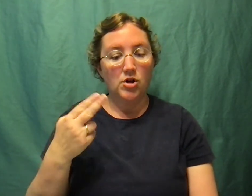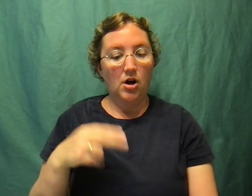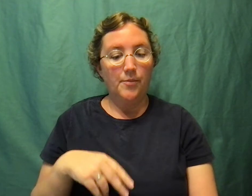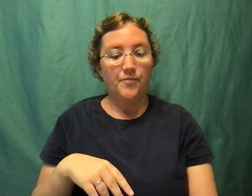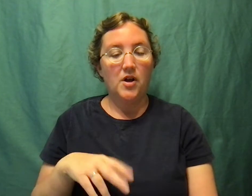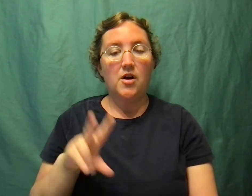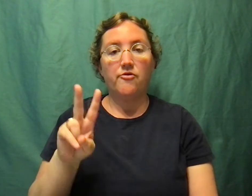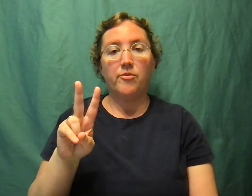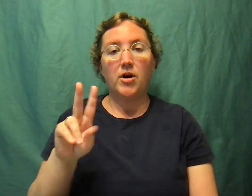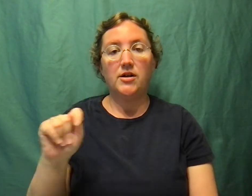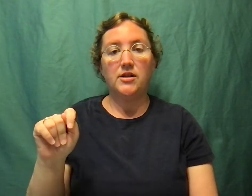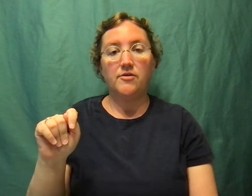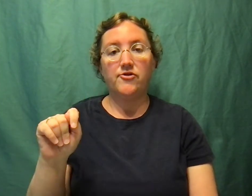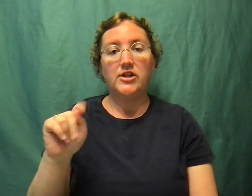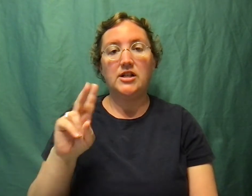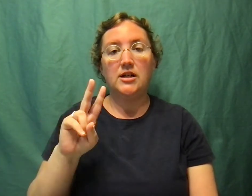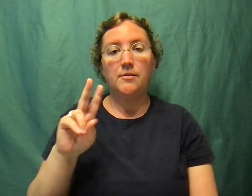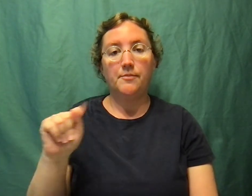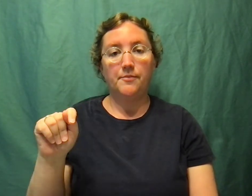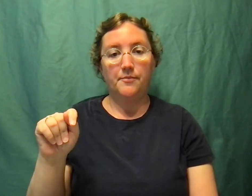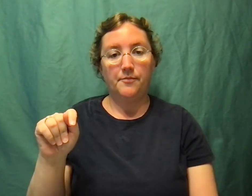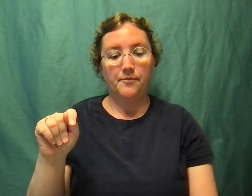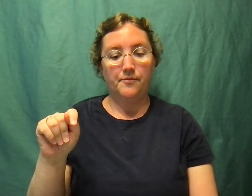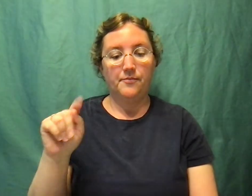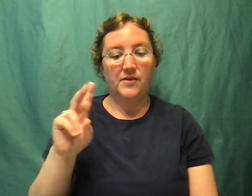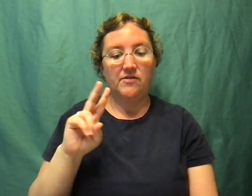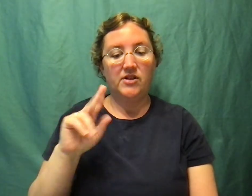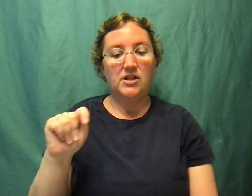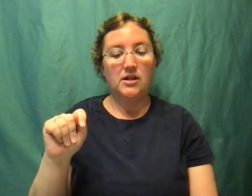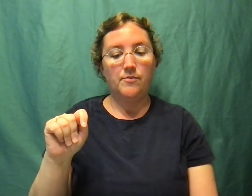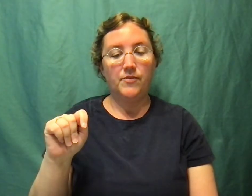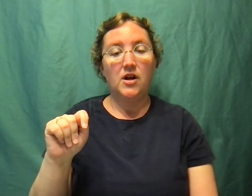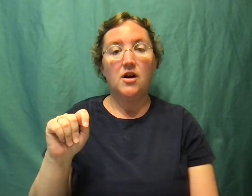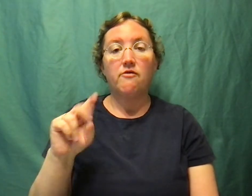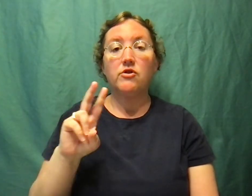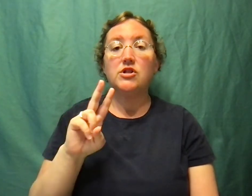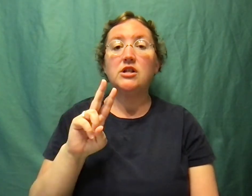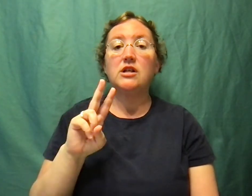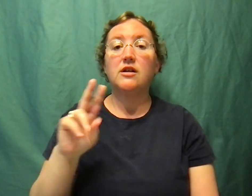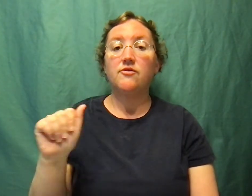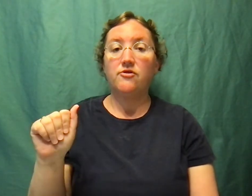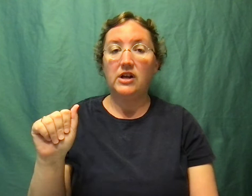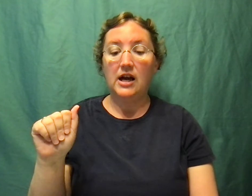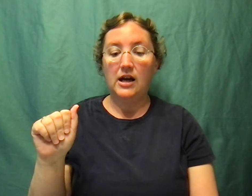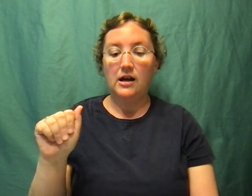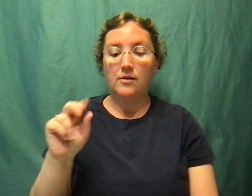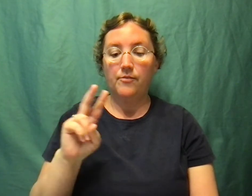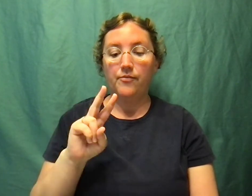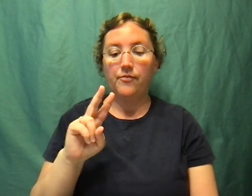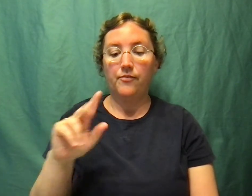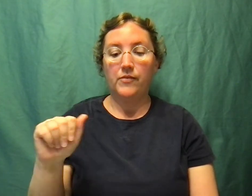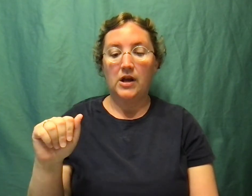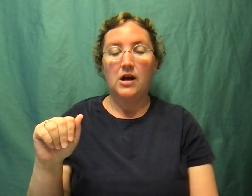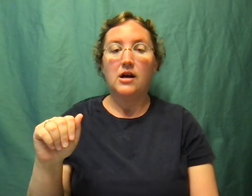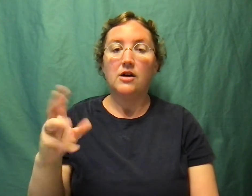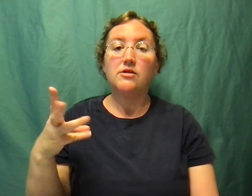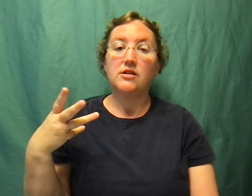Utah. Vermont, VT. VT. Virginia, VA. Here's the sign